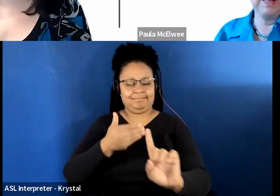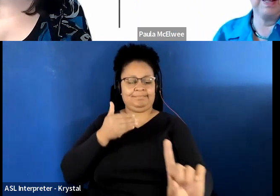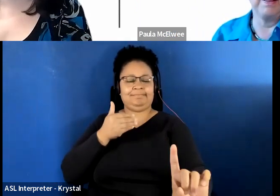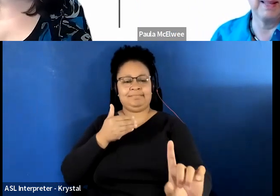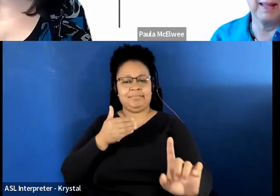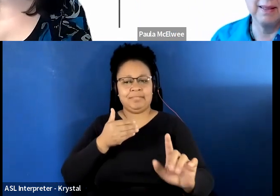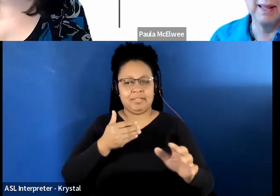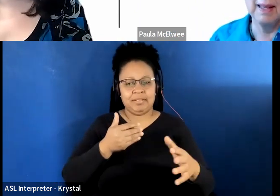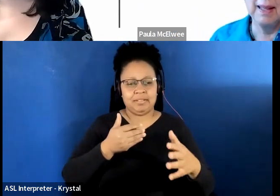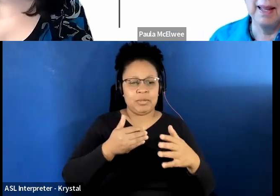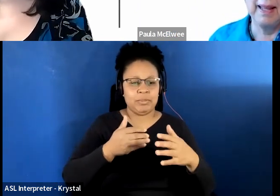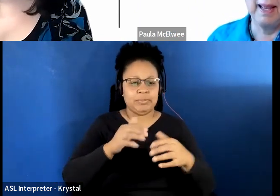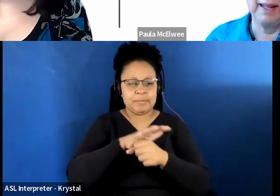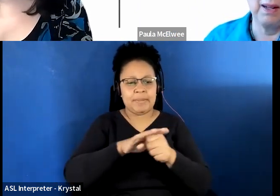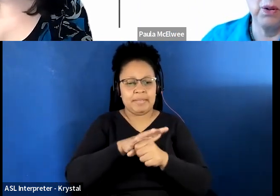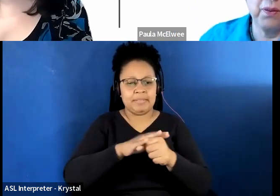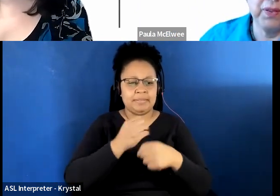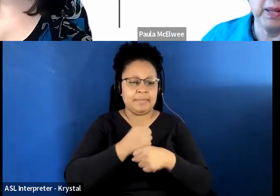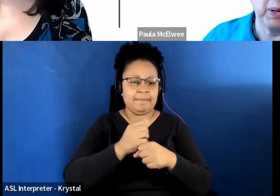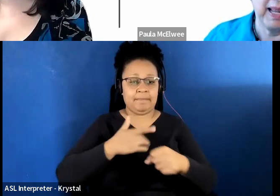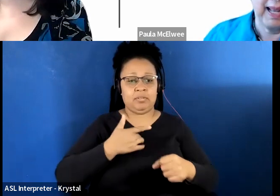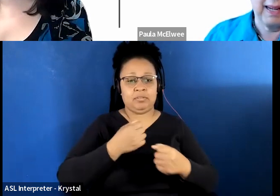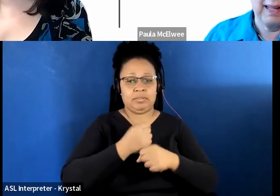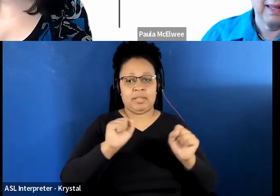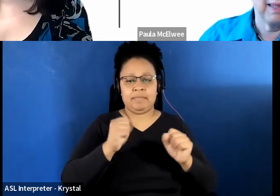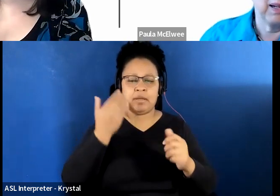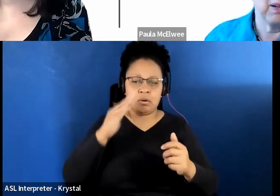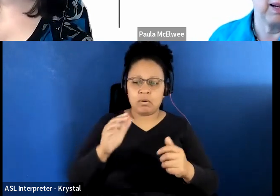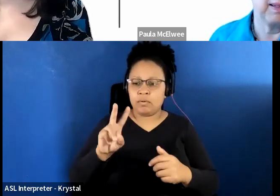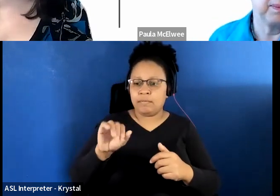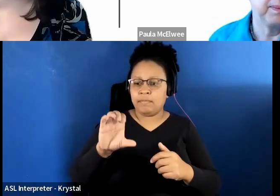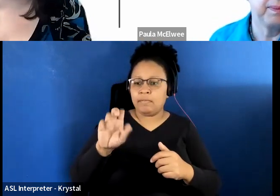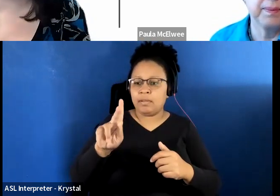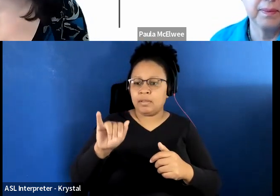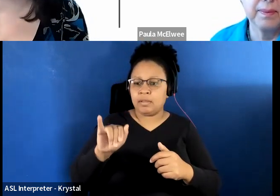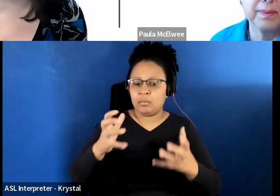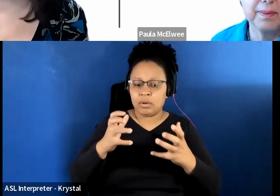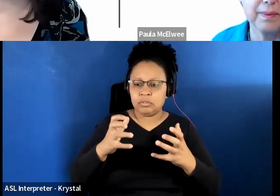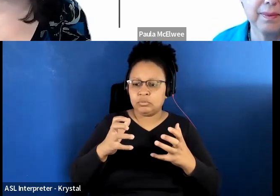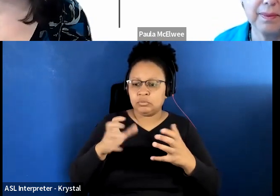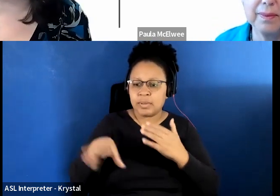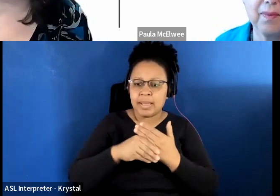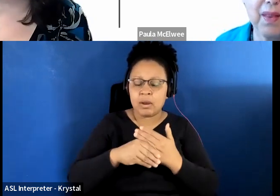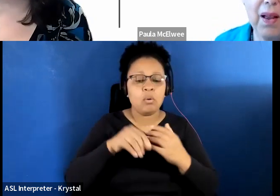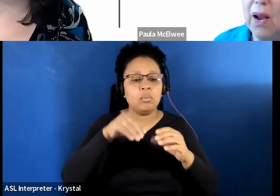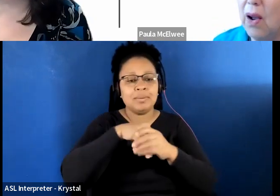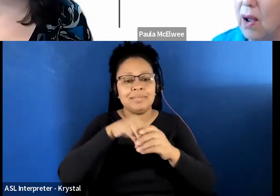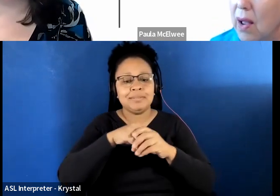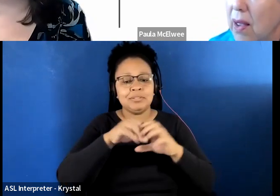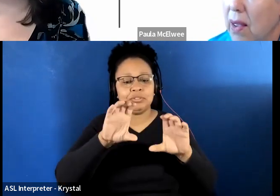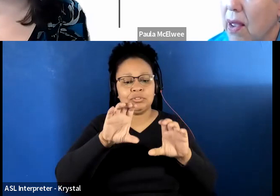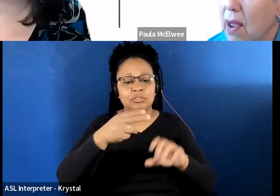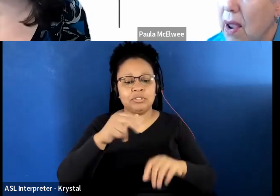kind of thing. Yeah, and I don't know if Vicki wanted to add anything there. Oh, it looks like she put something in the chat. So she